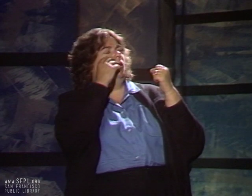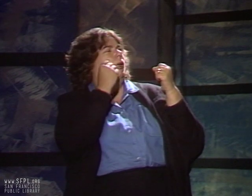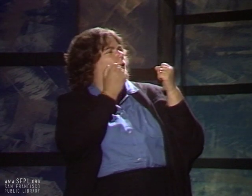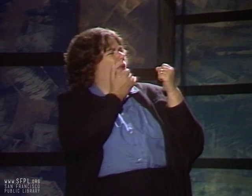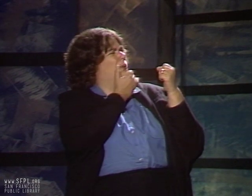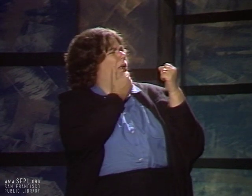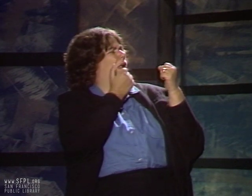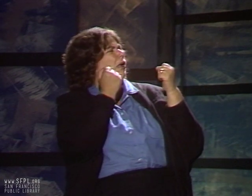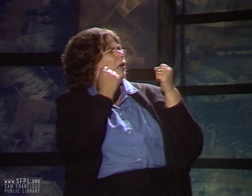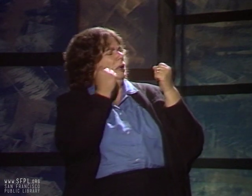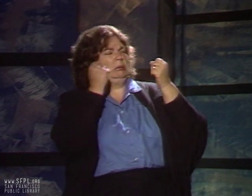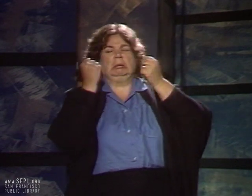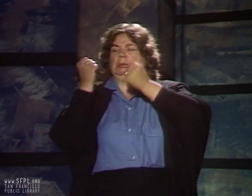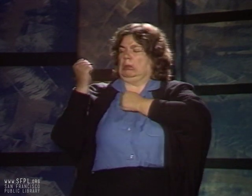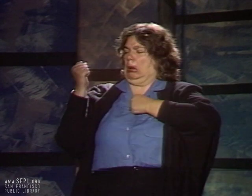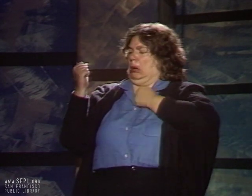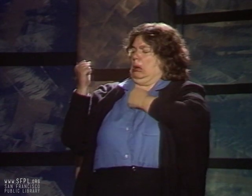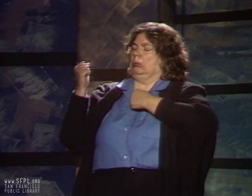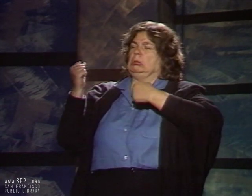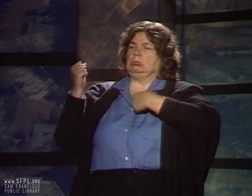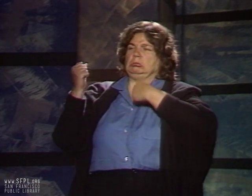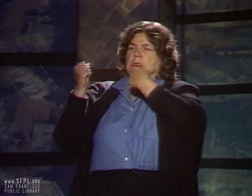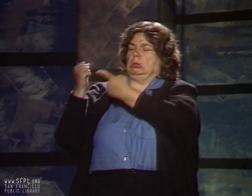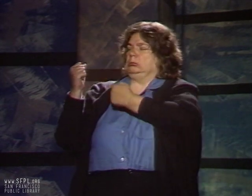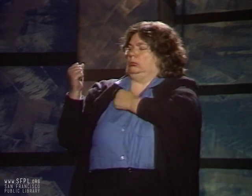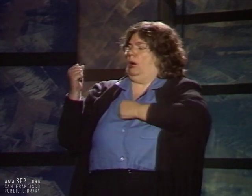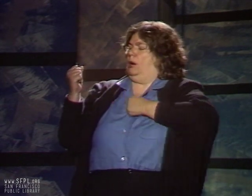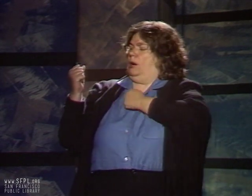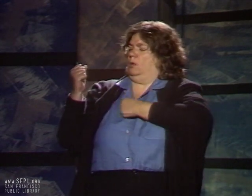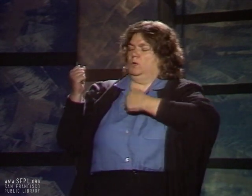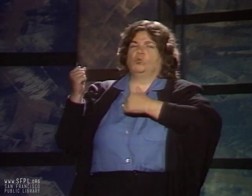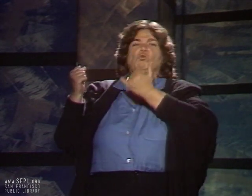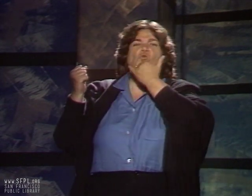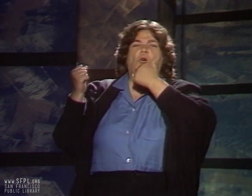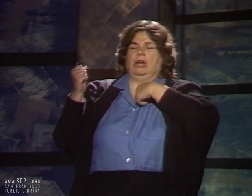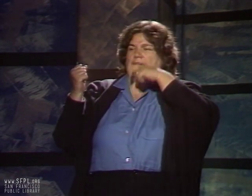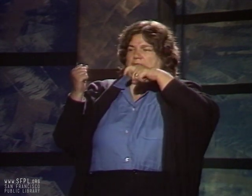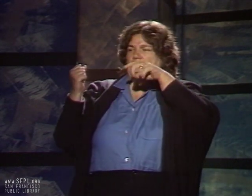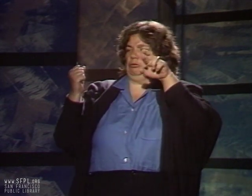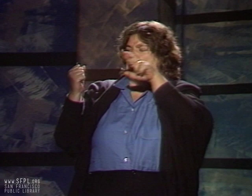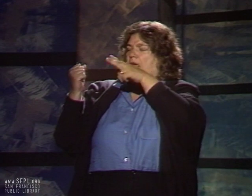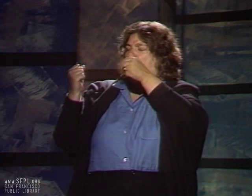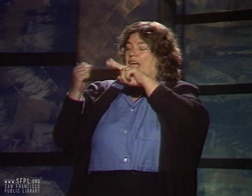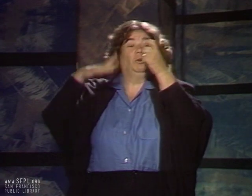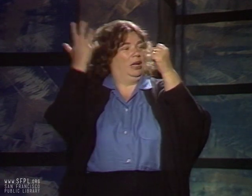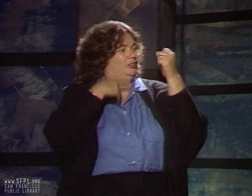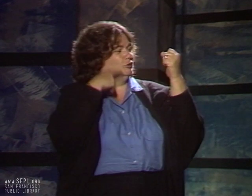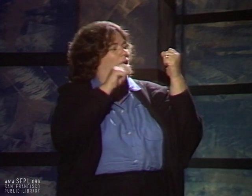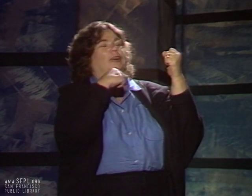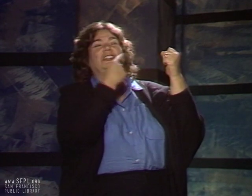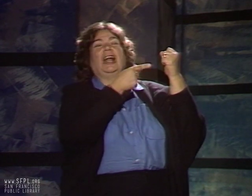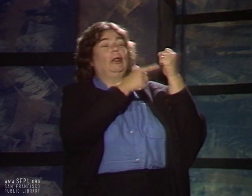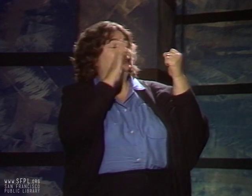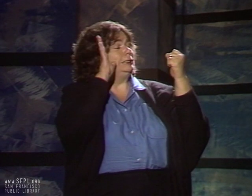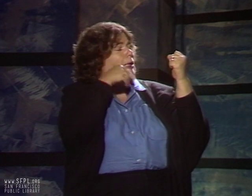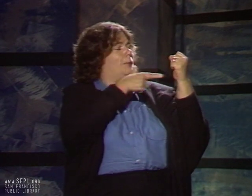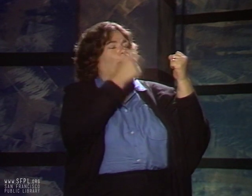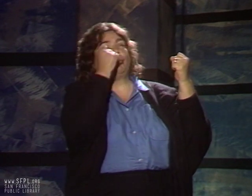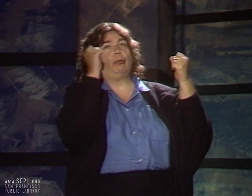I was sleeping. What's wrong? I want to tell you I'm sorry. I guess I can't do it without you. Well, see, I tried to tell you, but no,